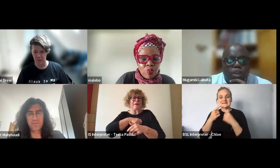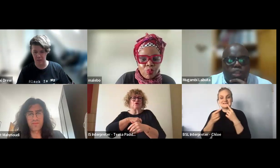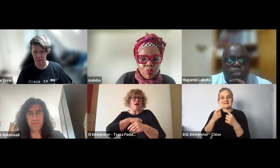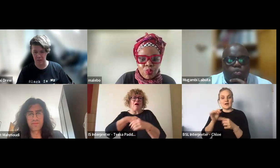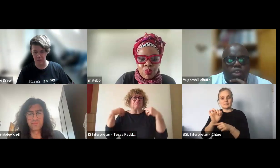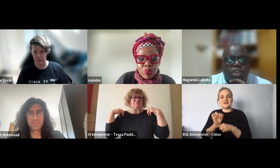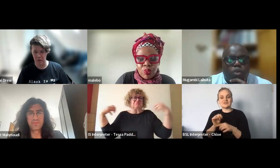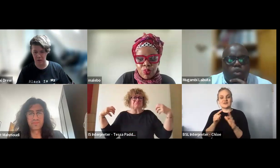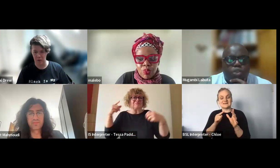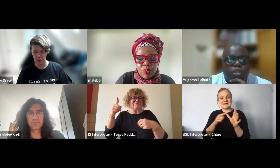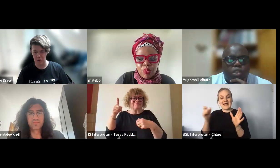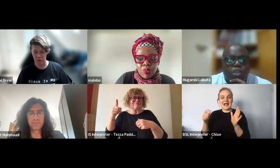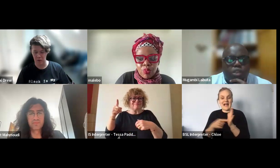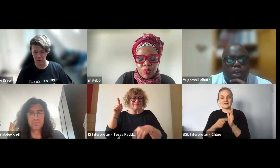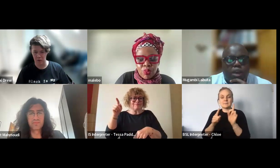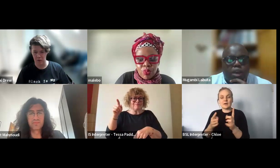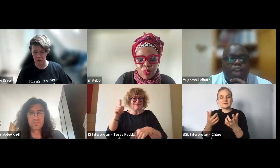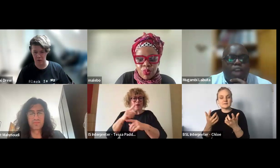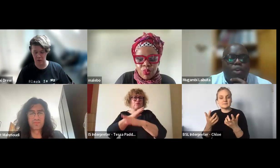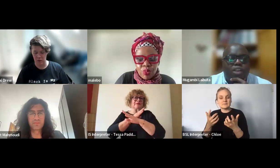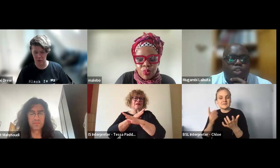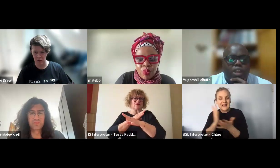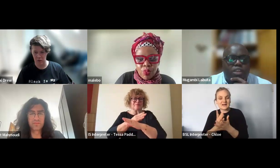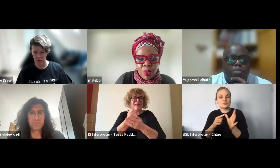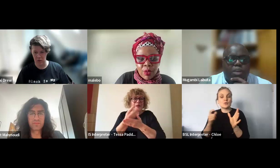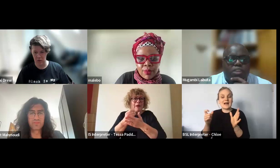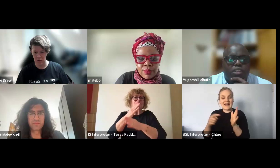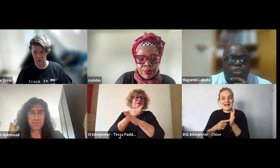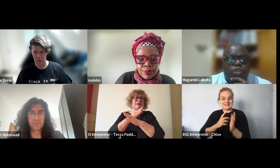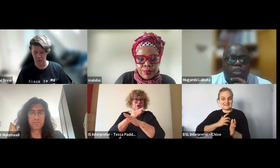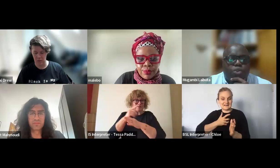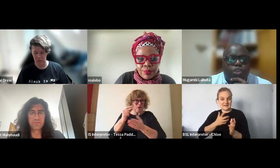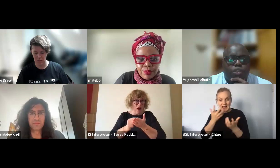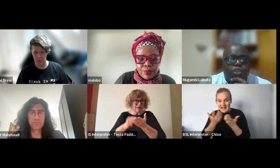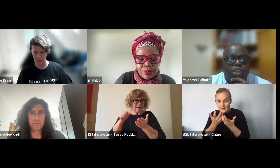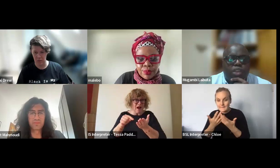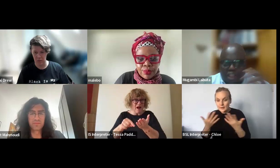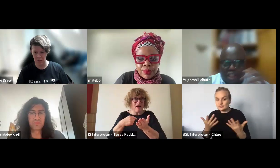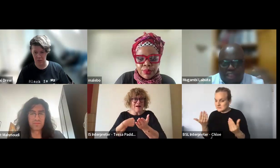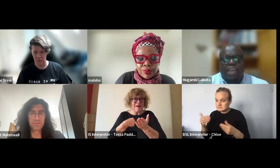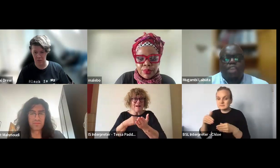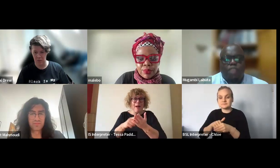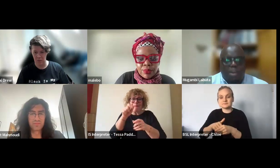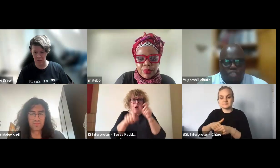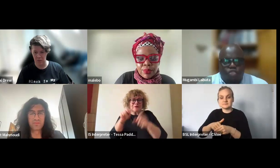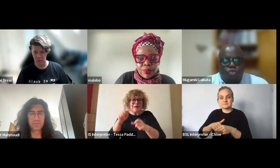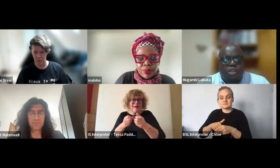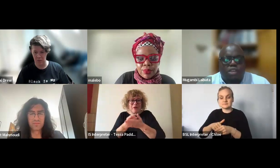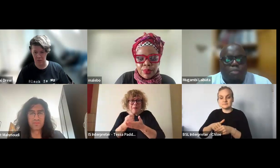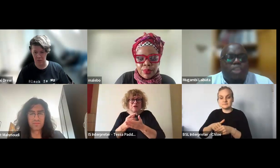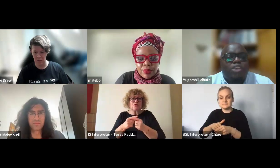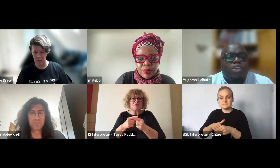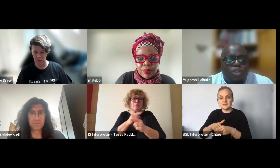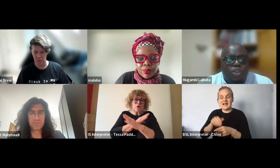is, to what extent will the Data Commissioner handle issues like these privacy issues or data protection issues that lean very